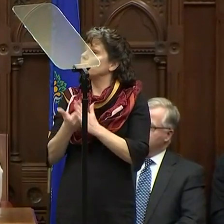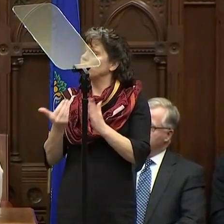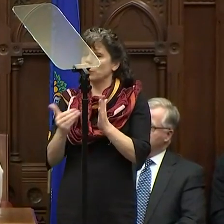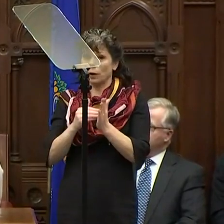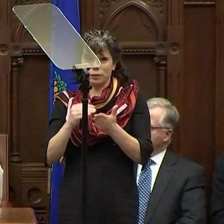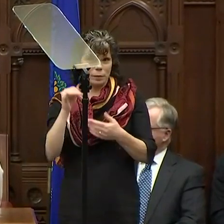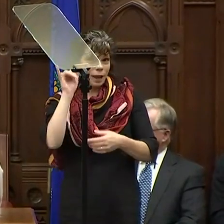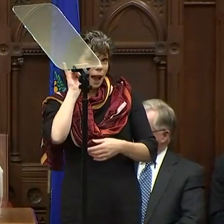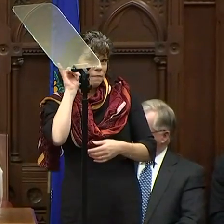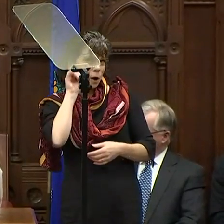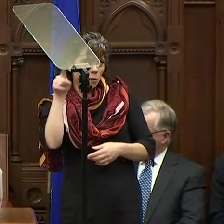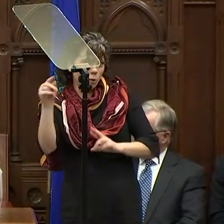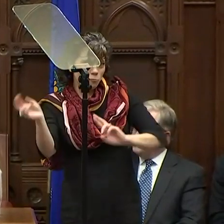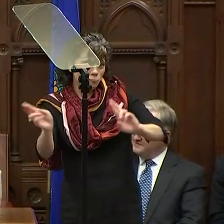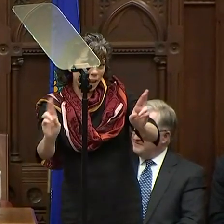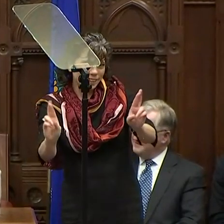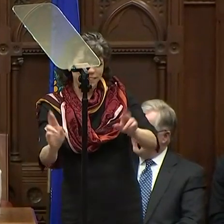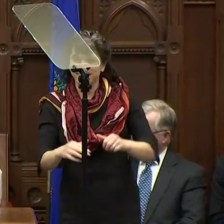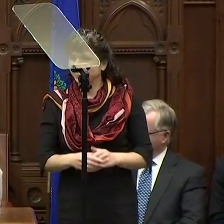You ready?